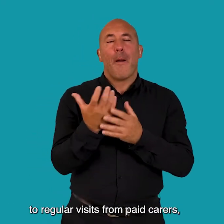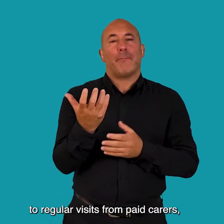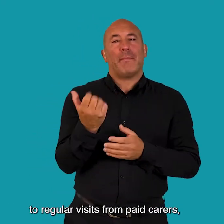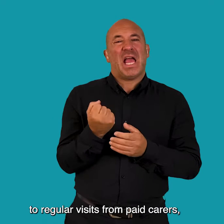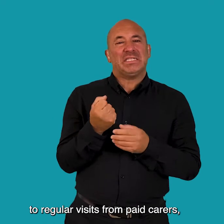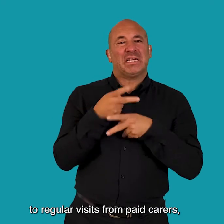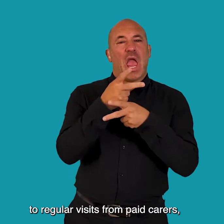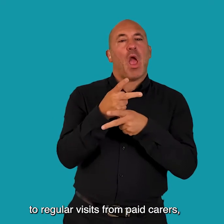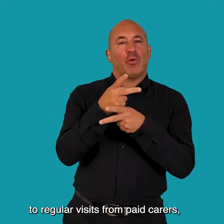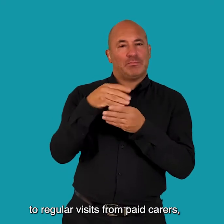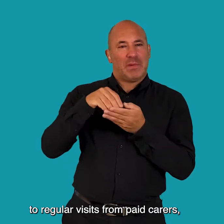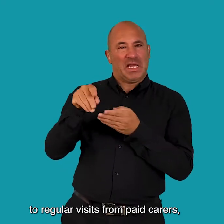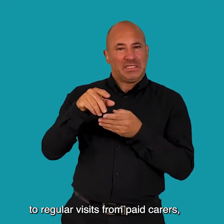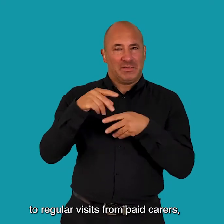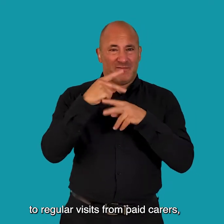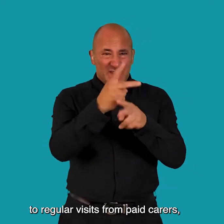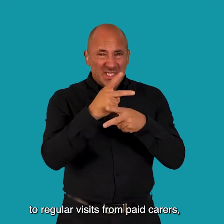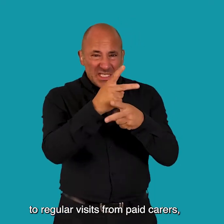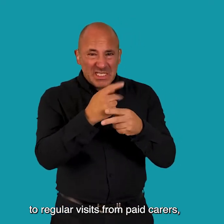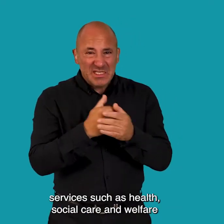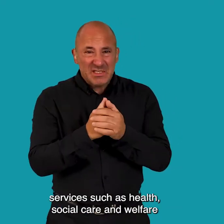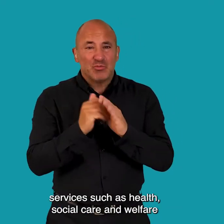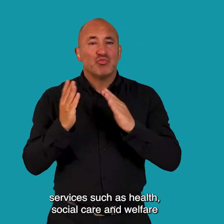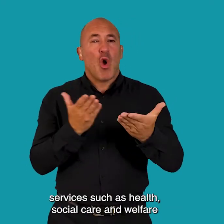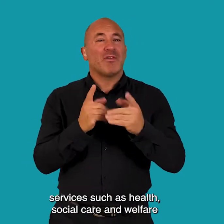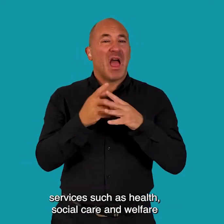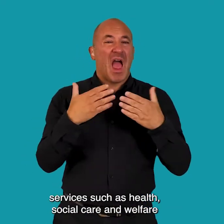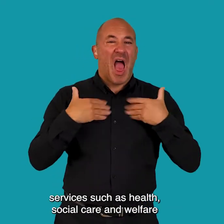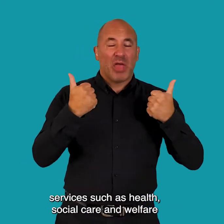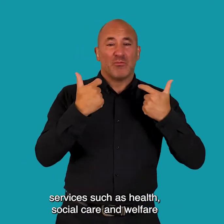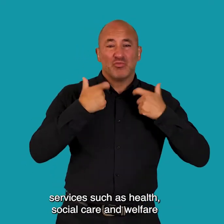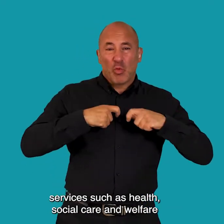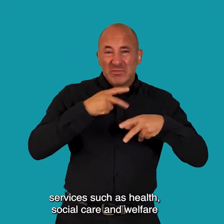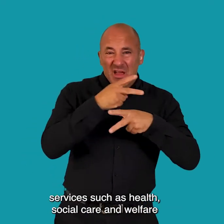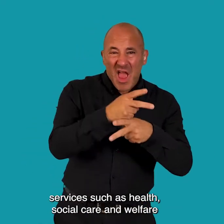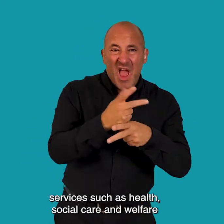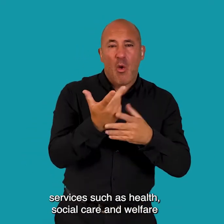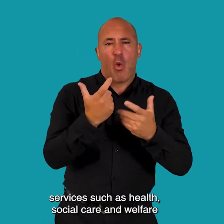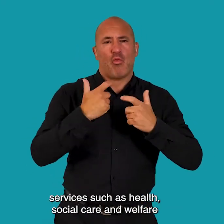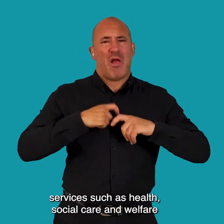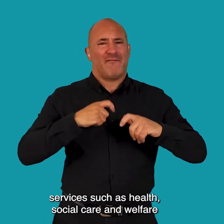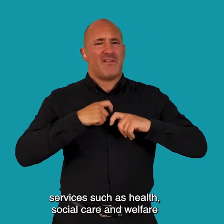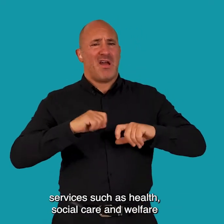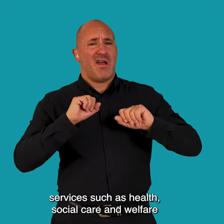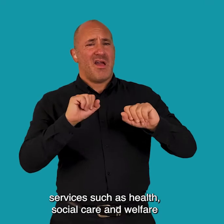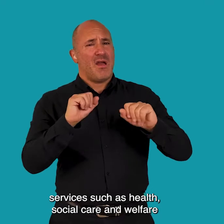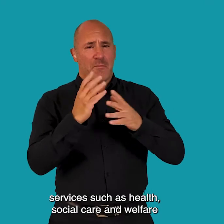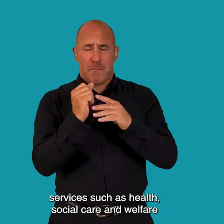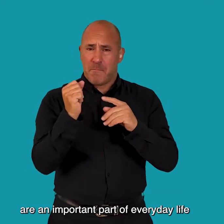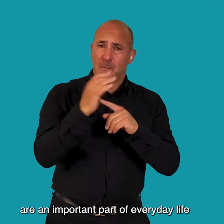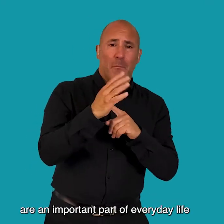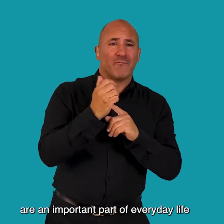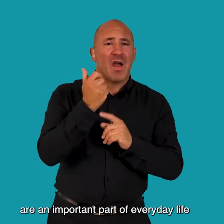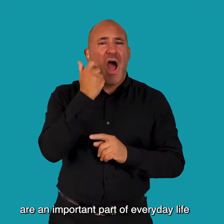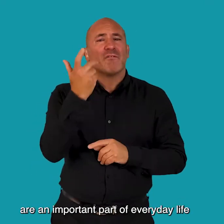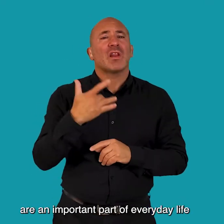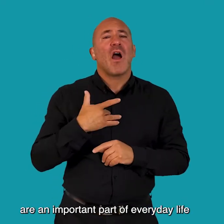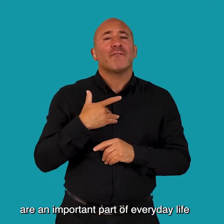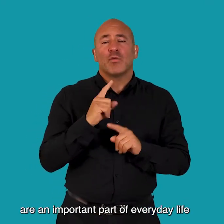regular visits from paid carers, services such as health, social care and welfare are an important part of